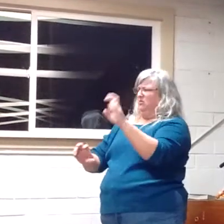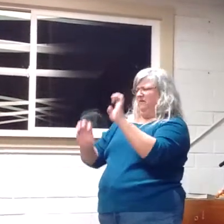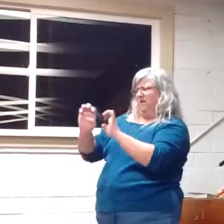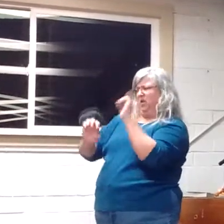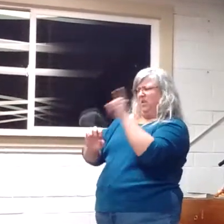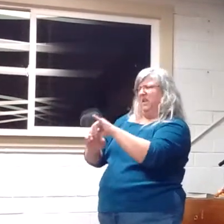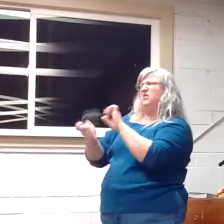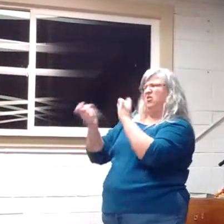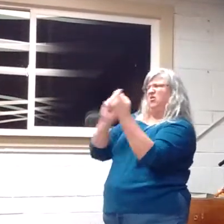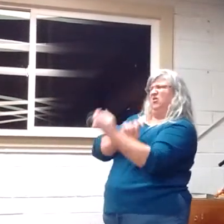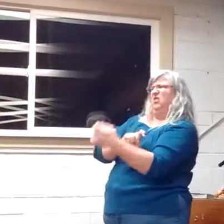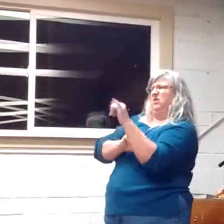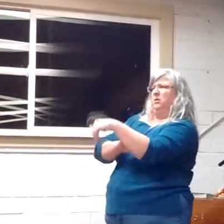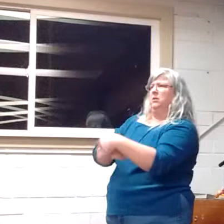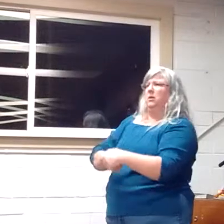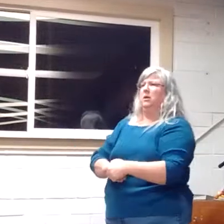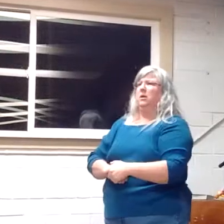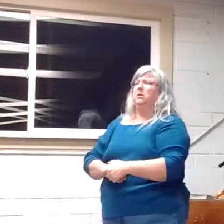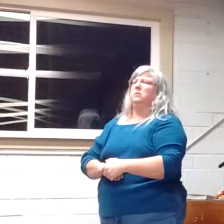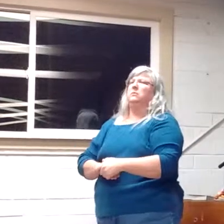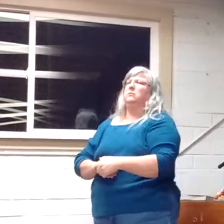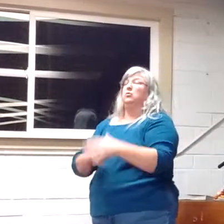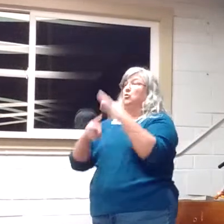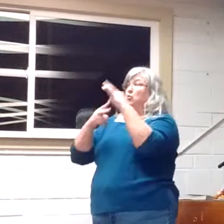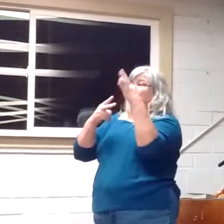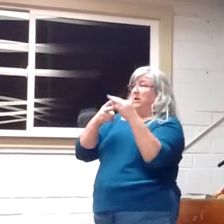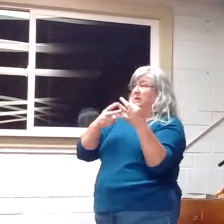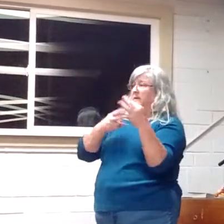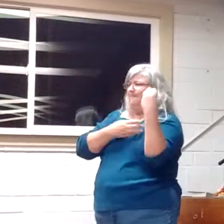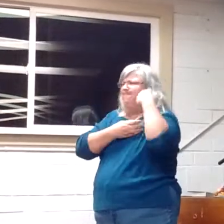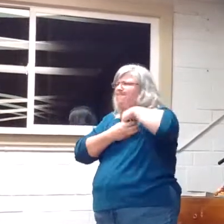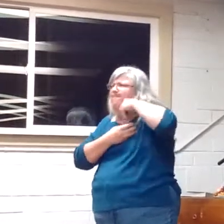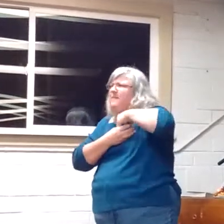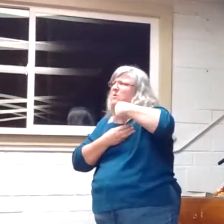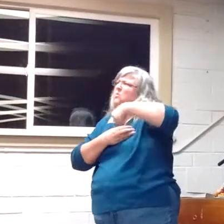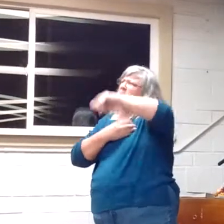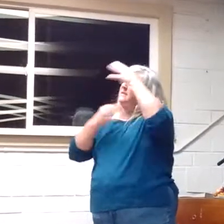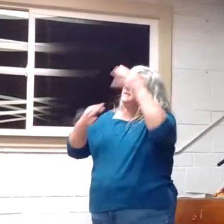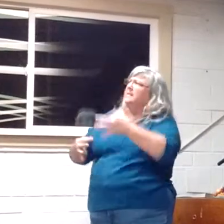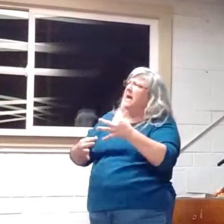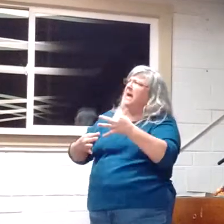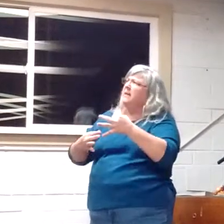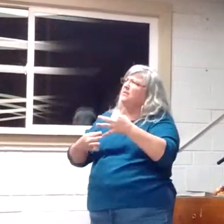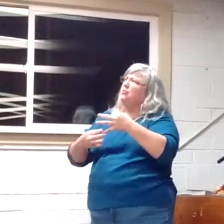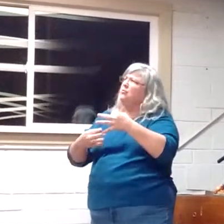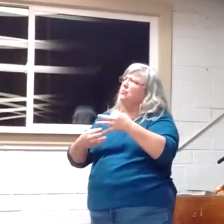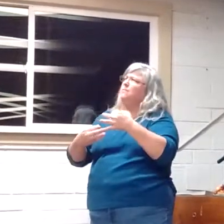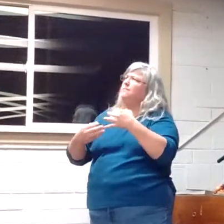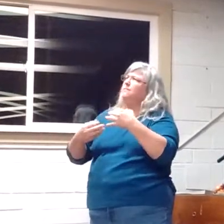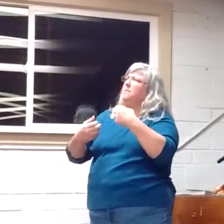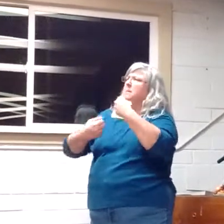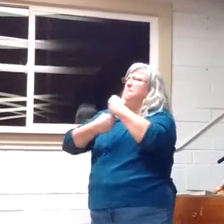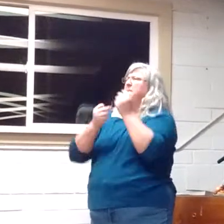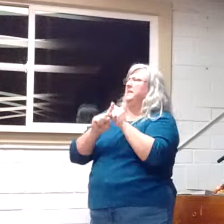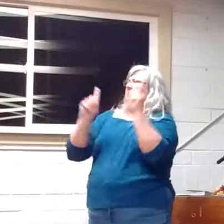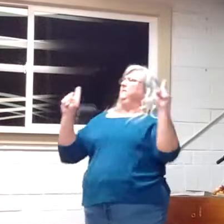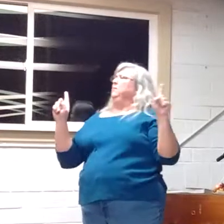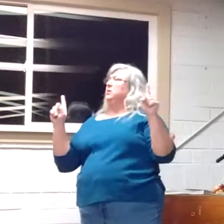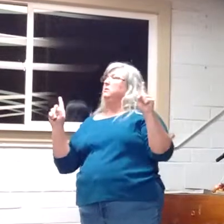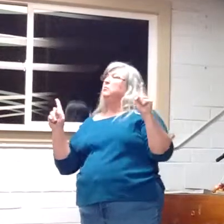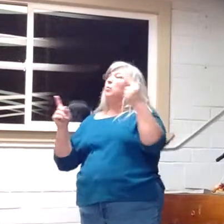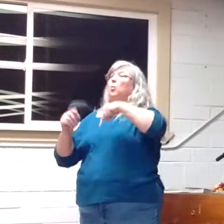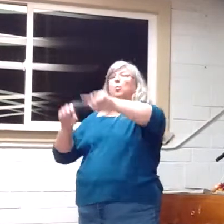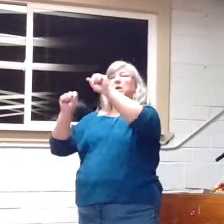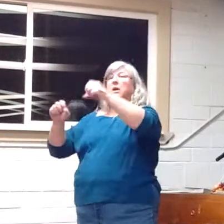Choices are the voices within us to make a difference, to be content or just not give a damn.